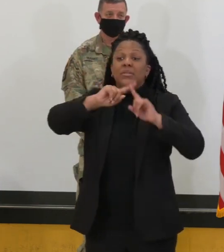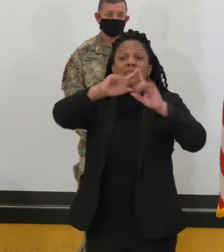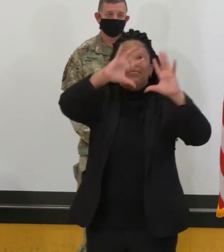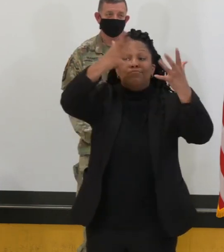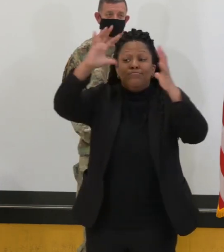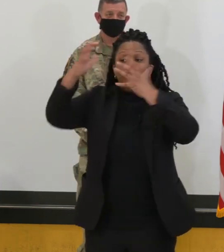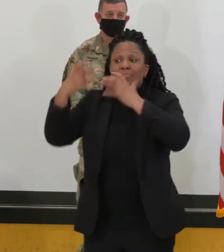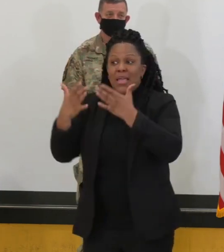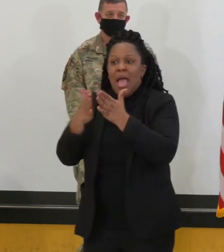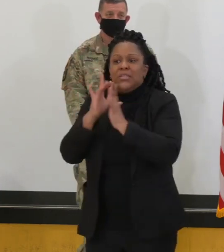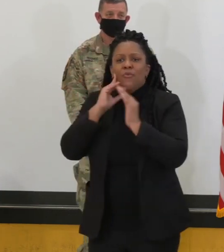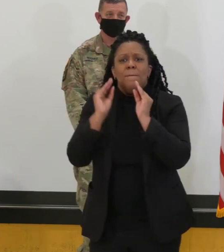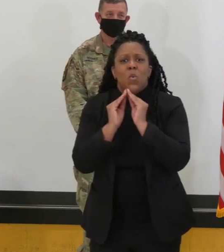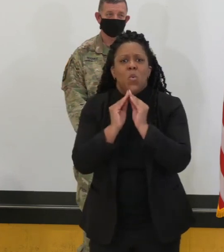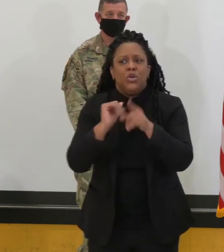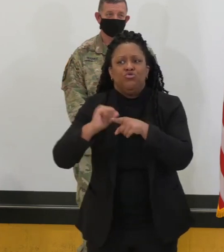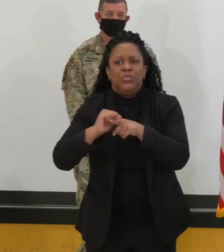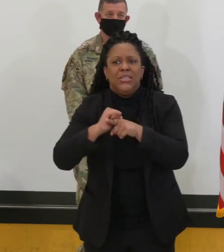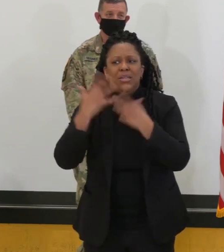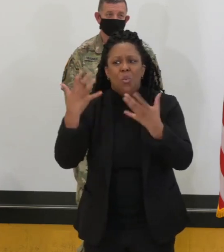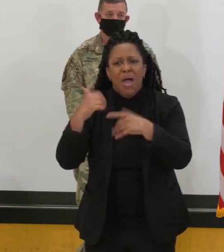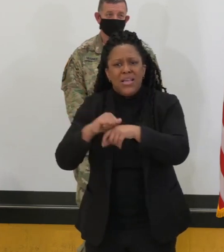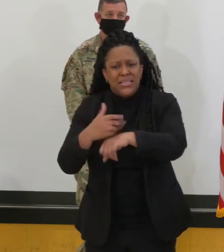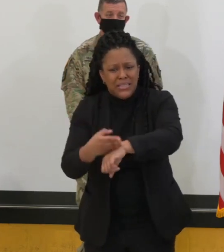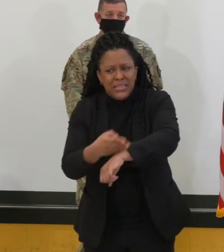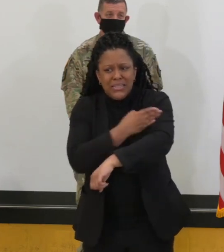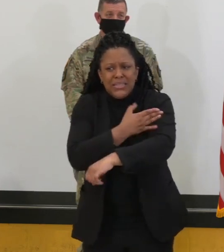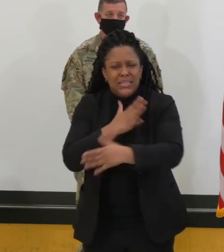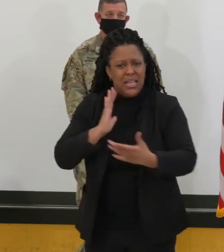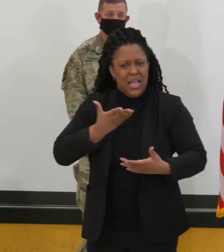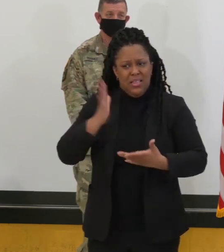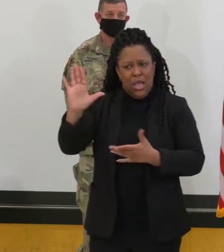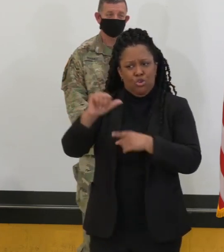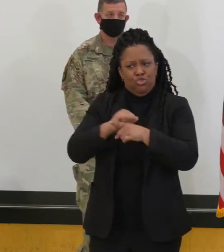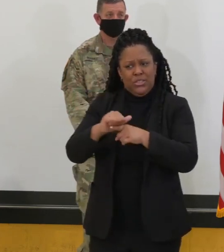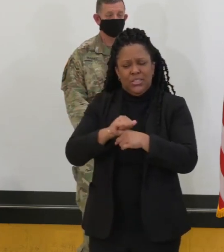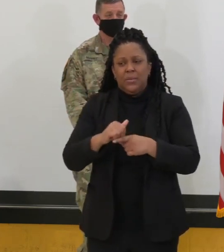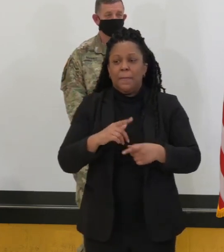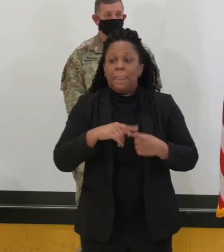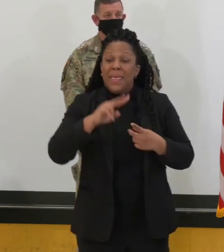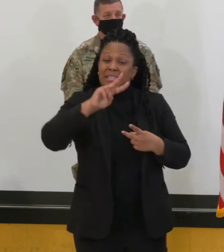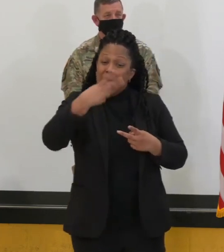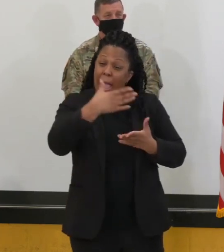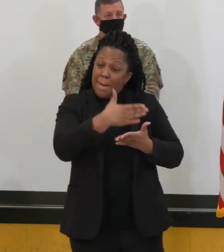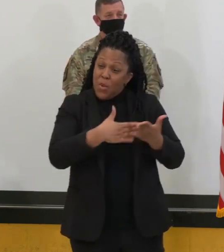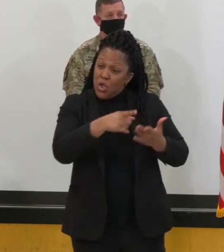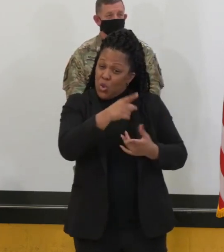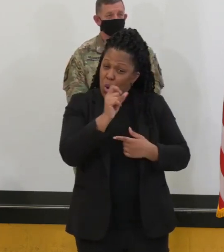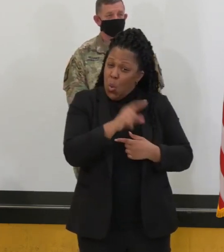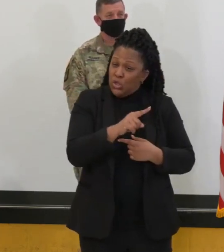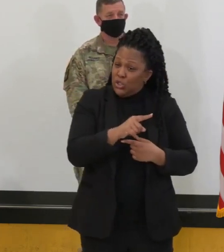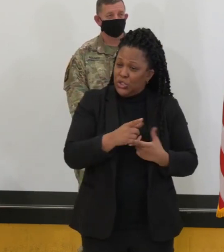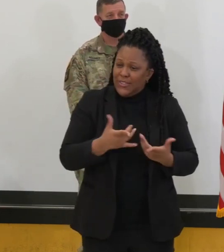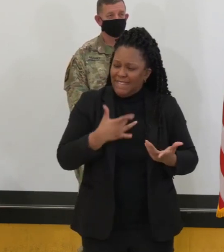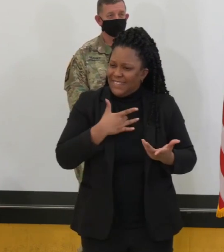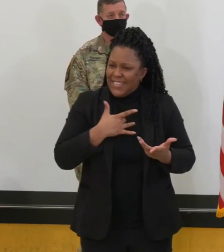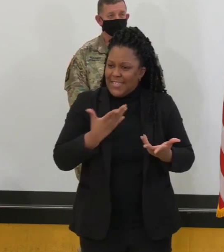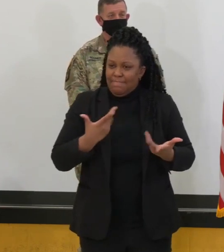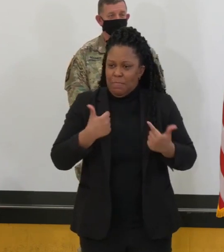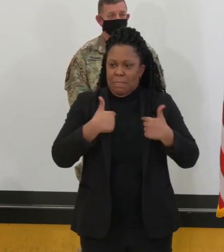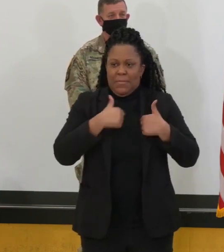trained. And I'm not sure that I can answer the second part of your question. It's a little more hypothetical than I feel like I'm